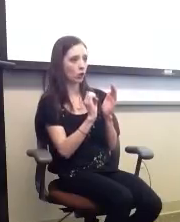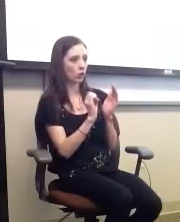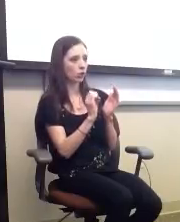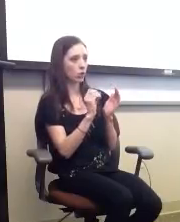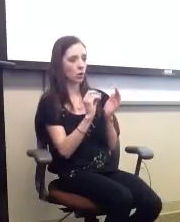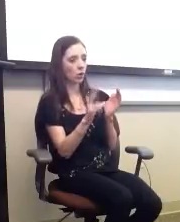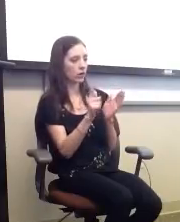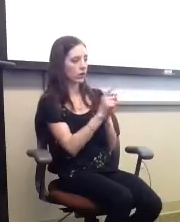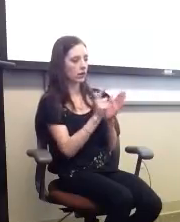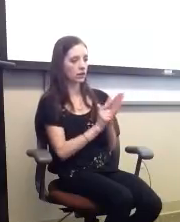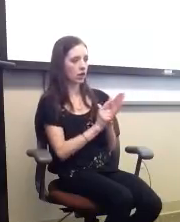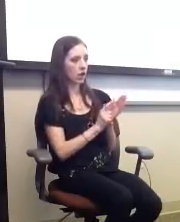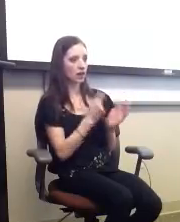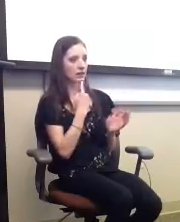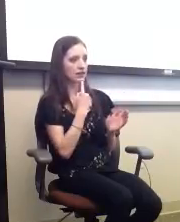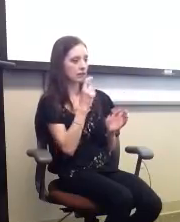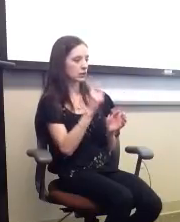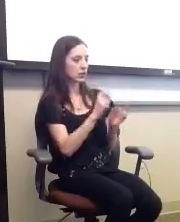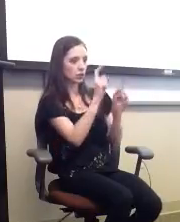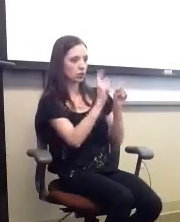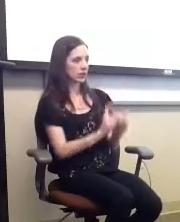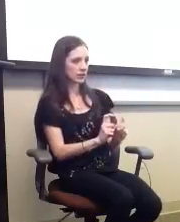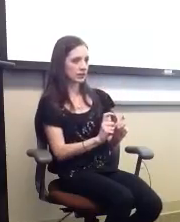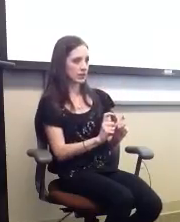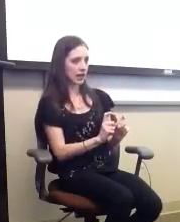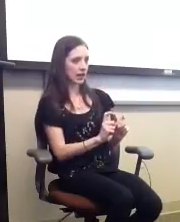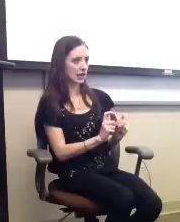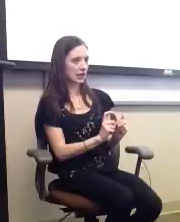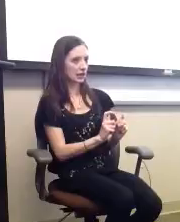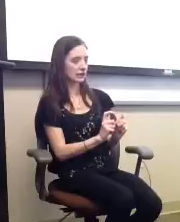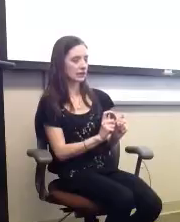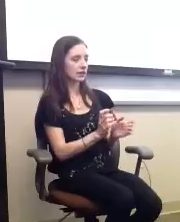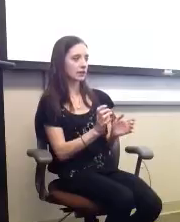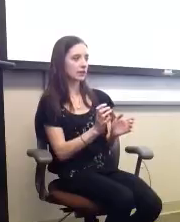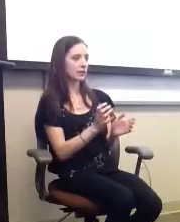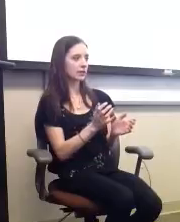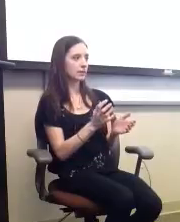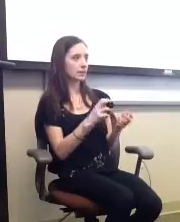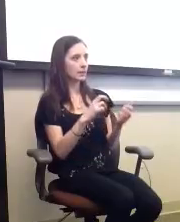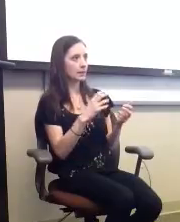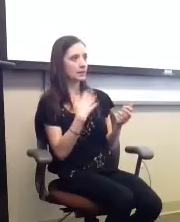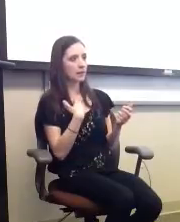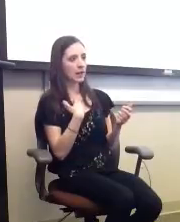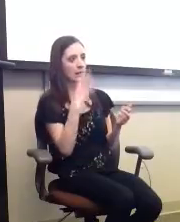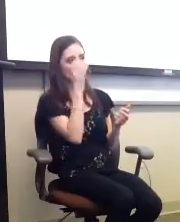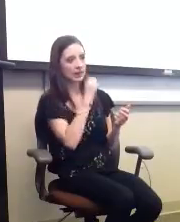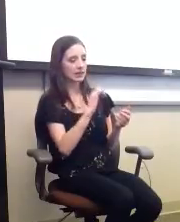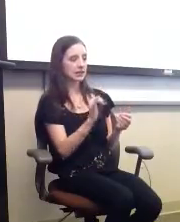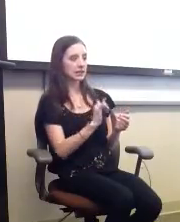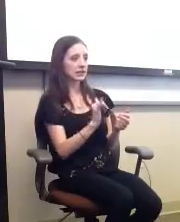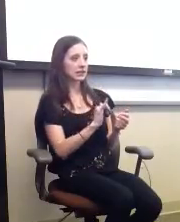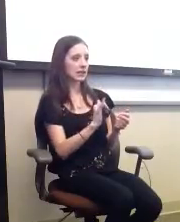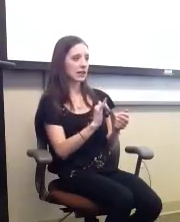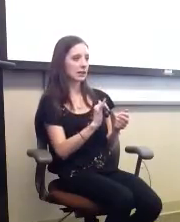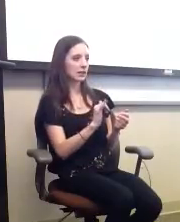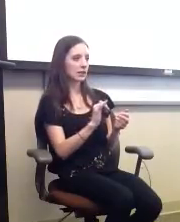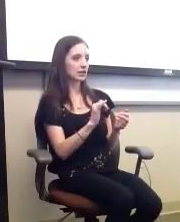test. And it's probably similar to the law that they use for workforce services and the law they use for any